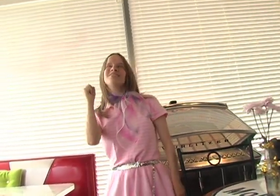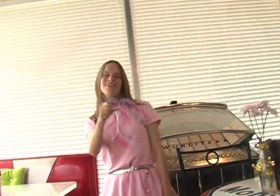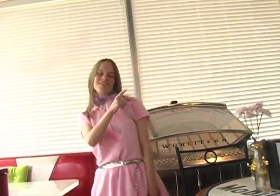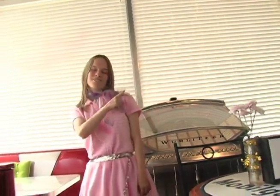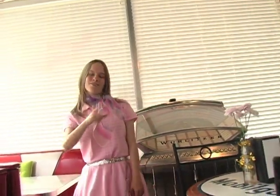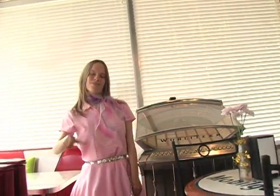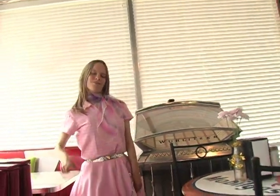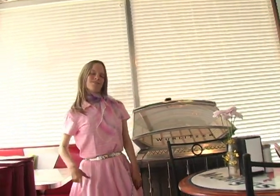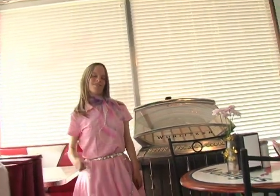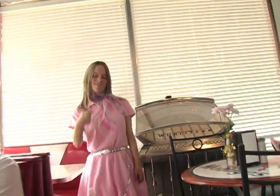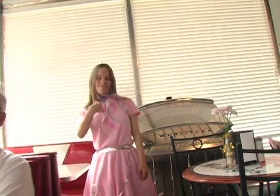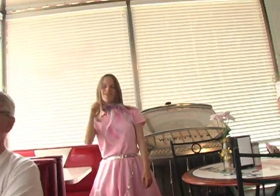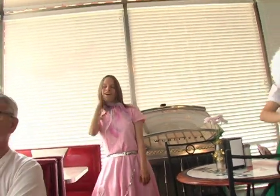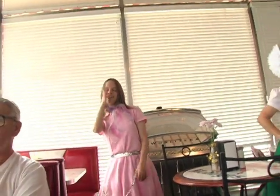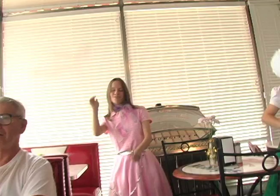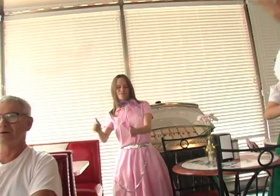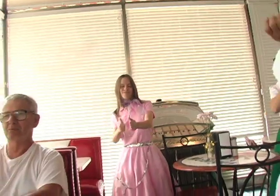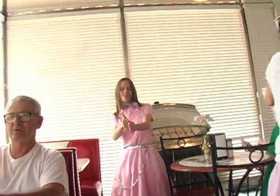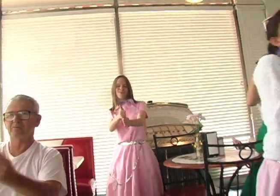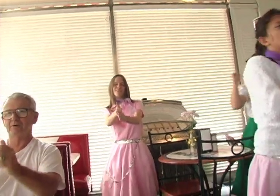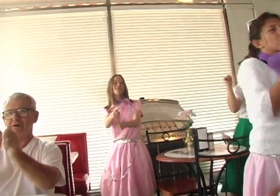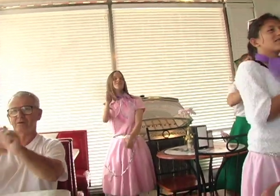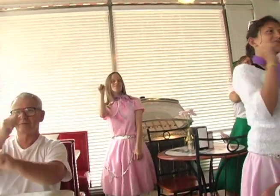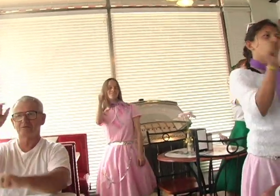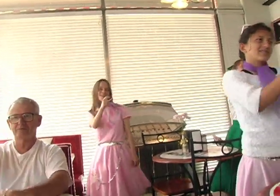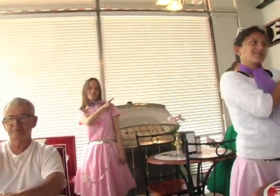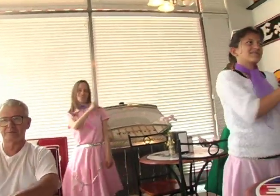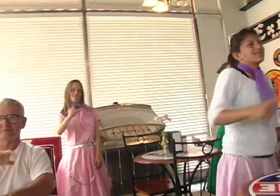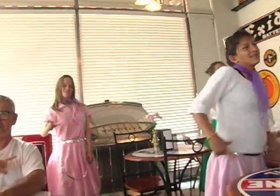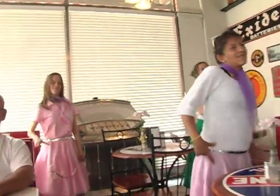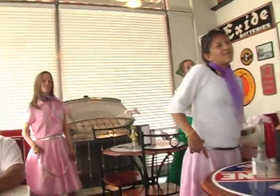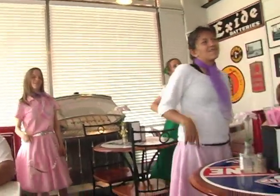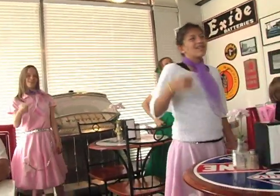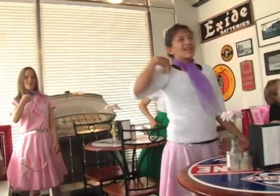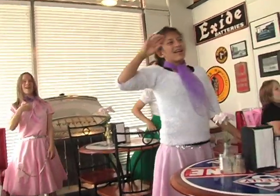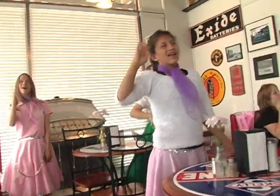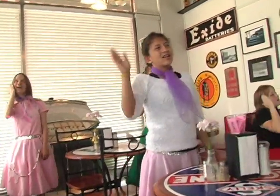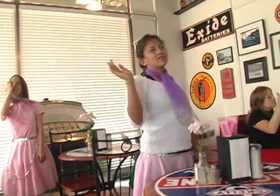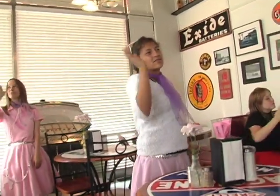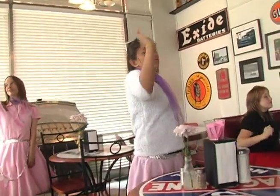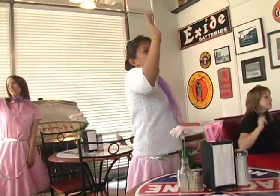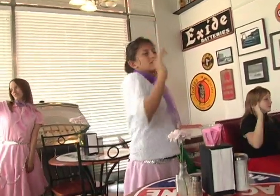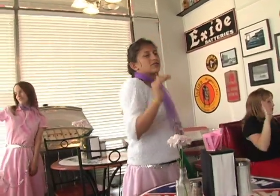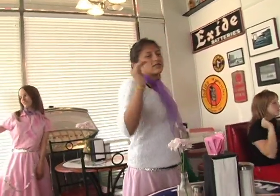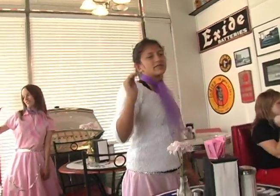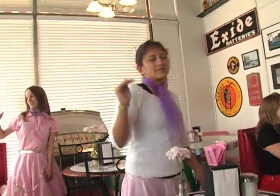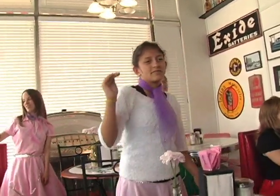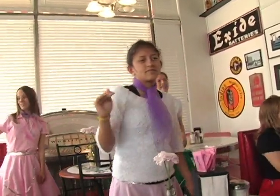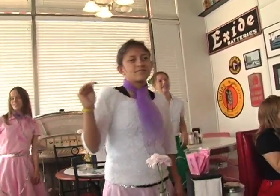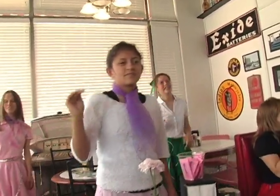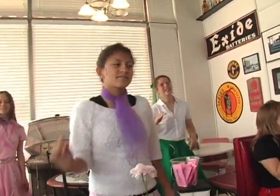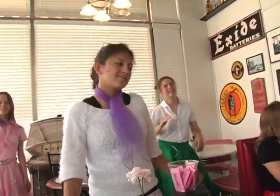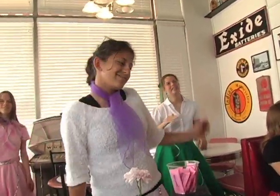you Yes, Lord, I will follow Yes, Lord, I will be your child